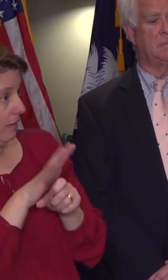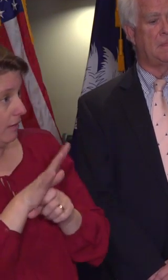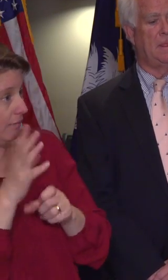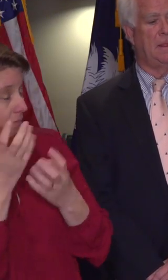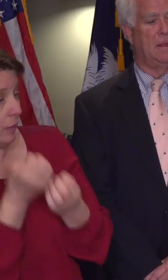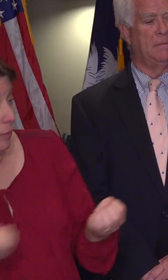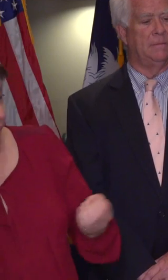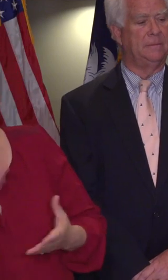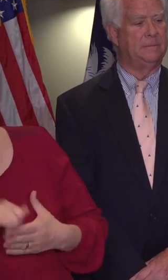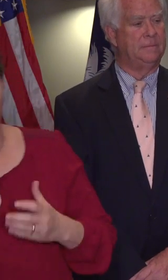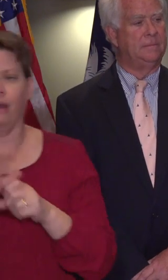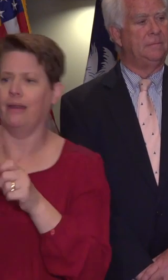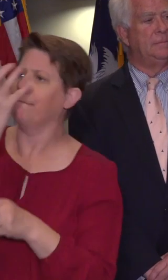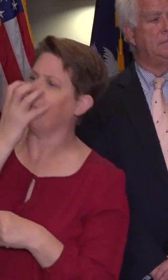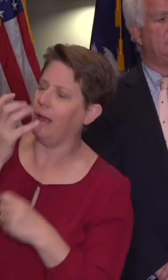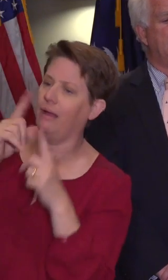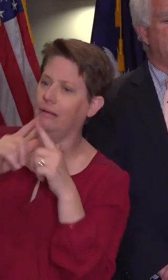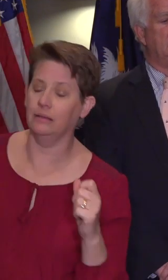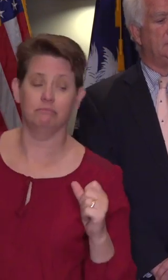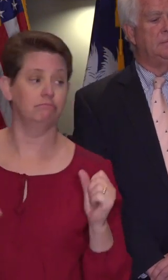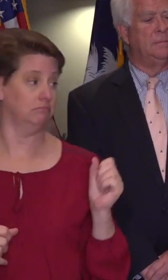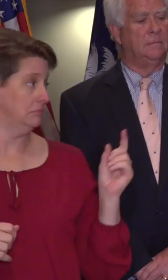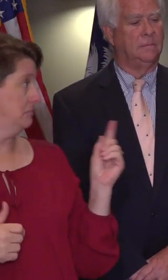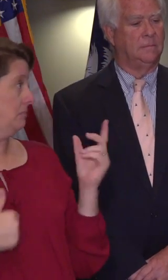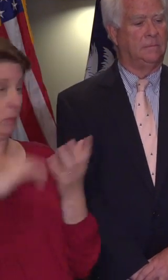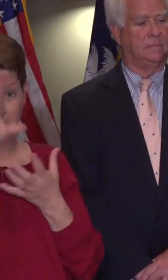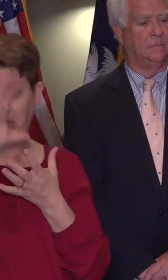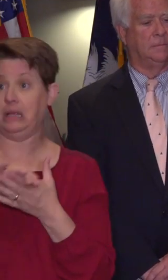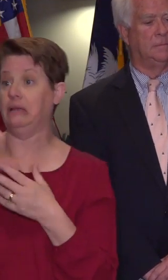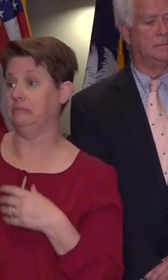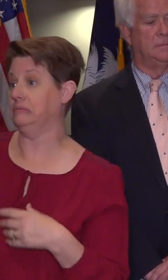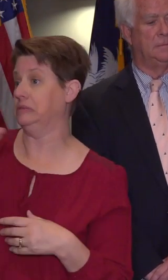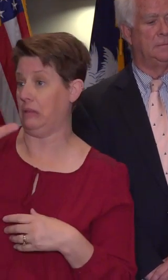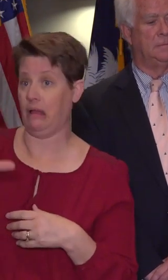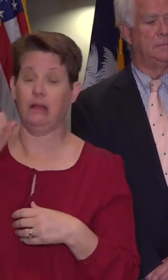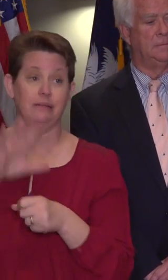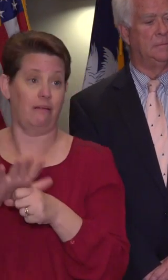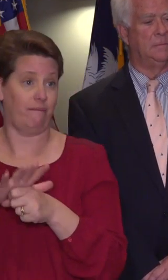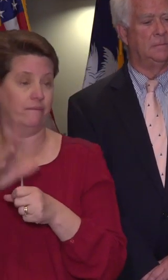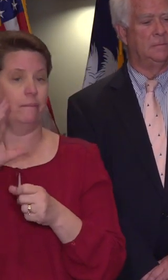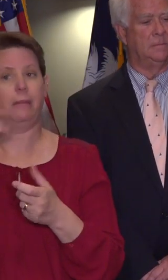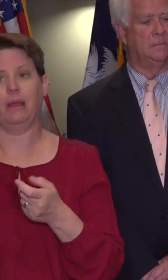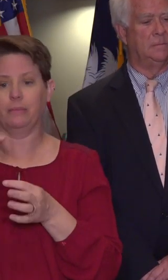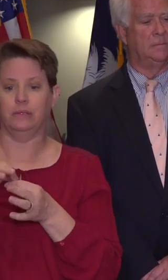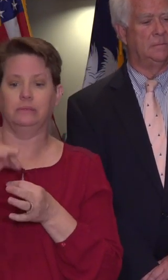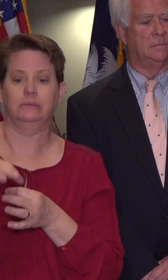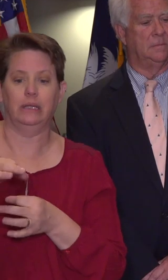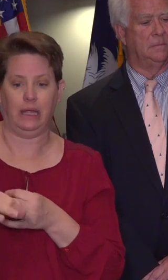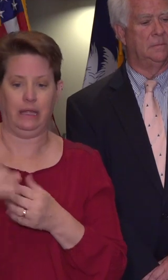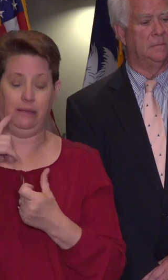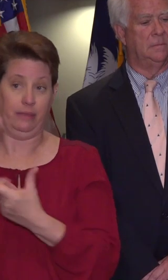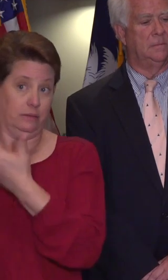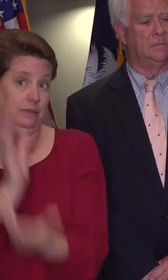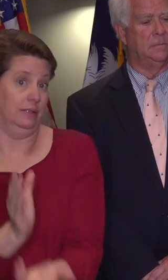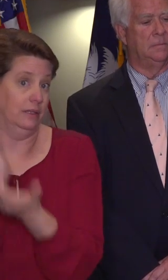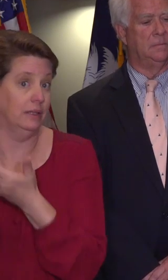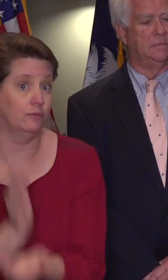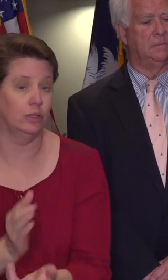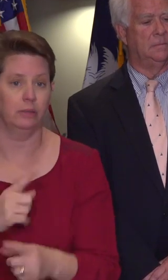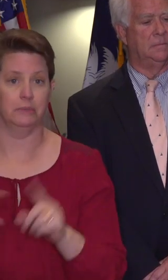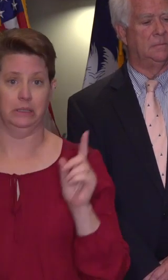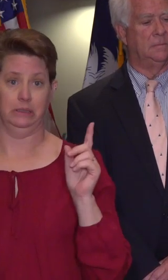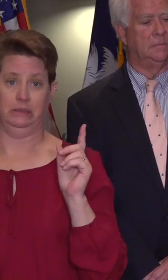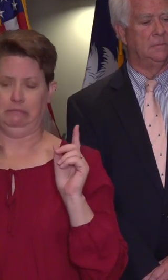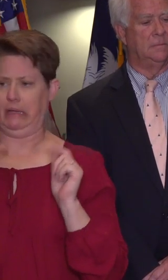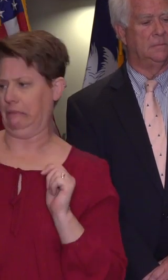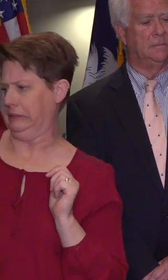masks, everything else? We believe that supplies are adequate. There may be delays in the delivery, but I